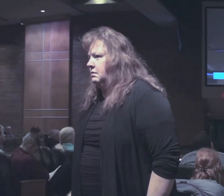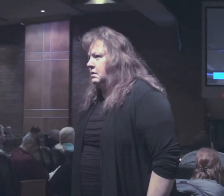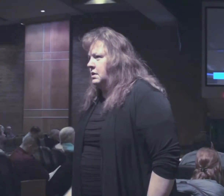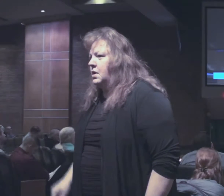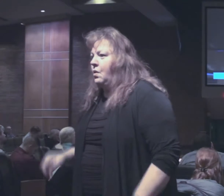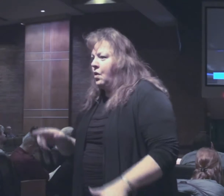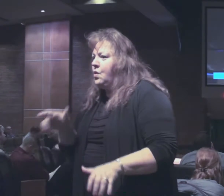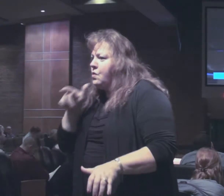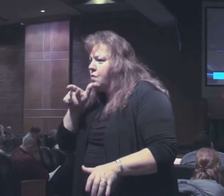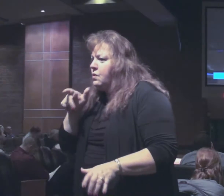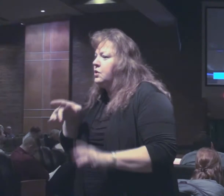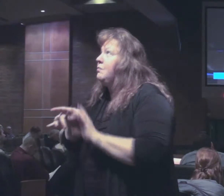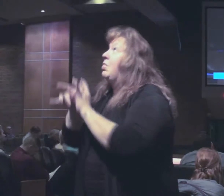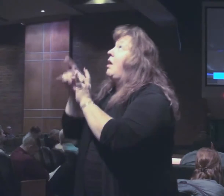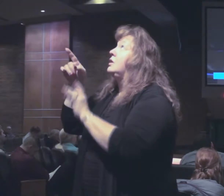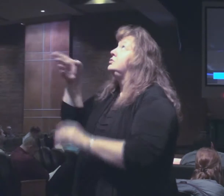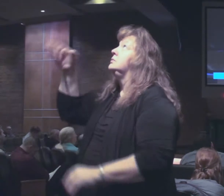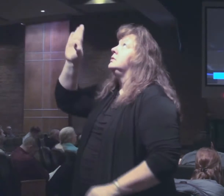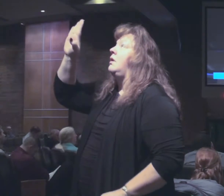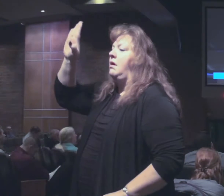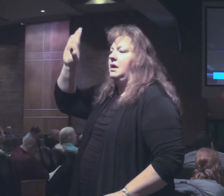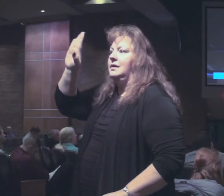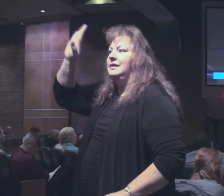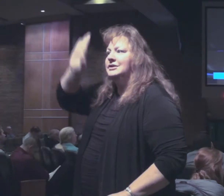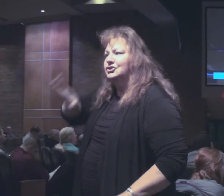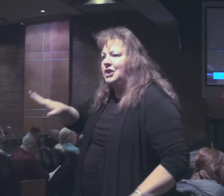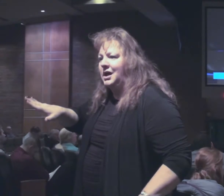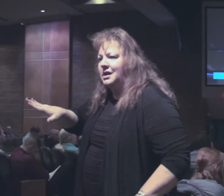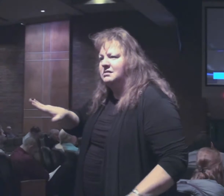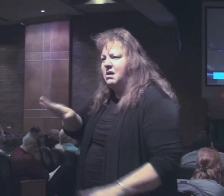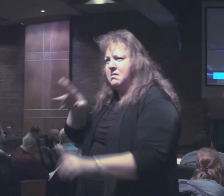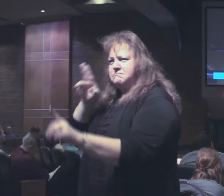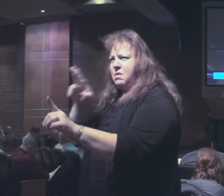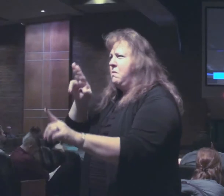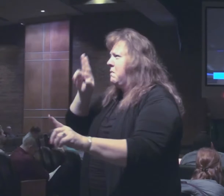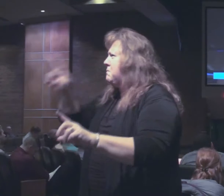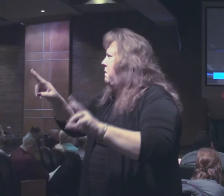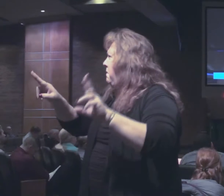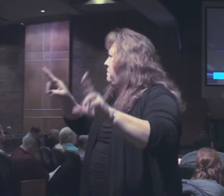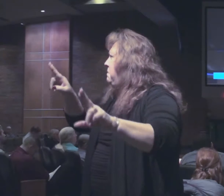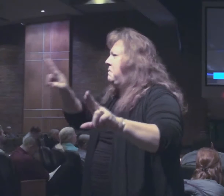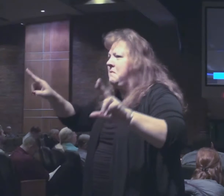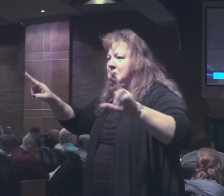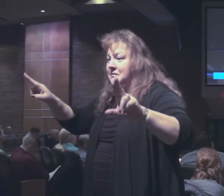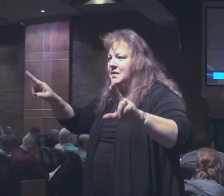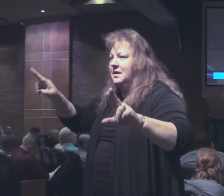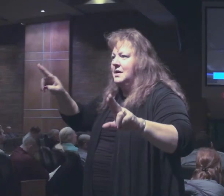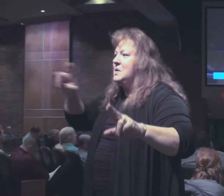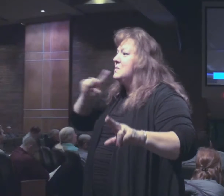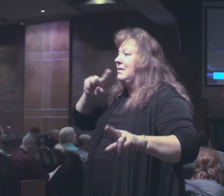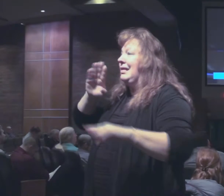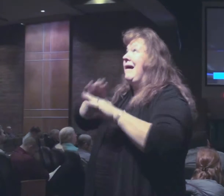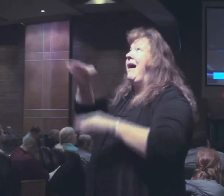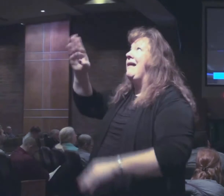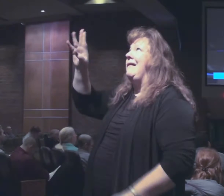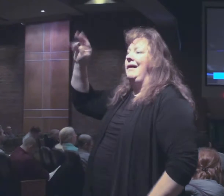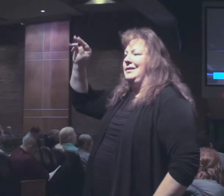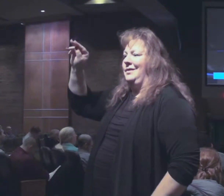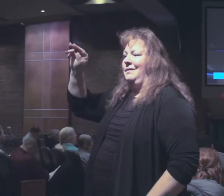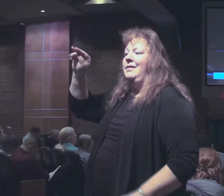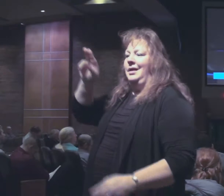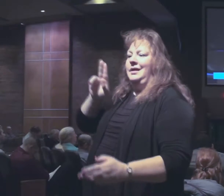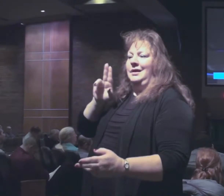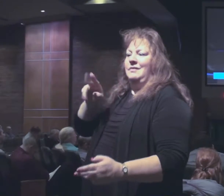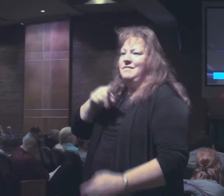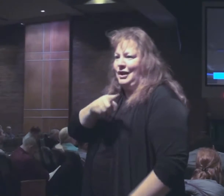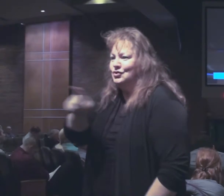what you are, a child of the living God. So their attacks on God are reflected in their attacks on